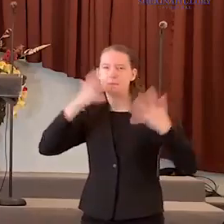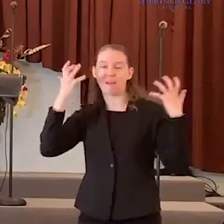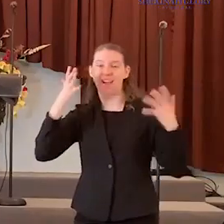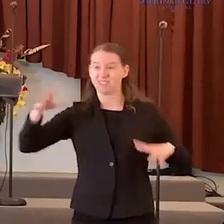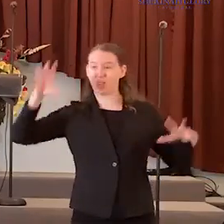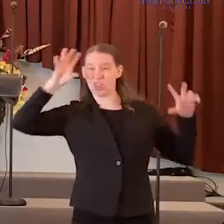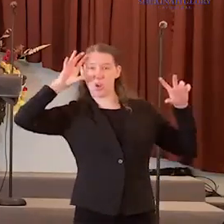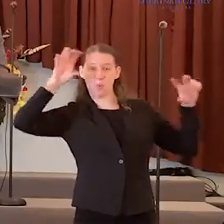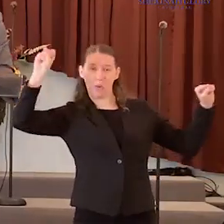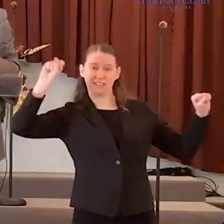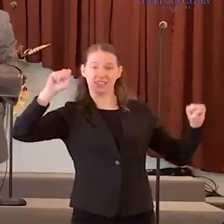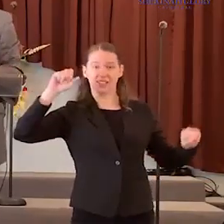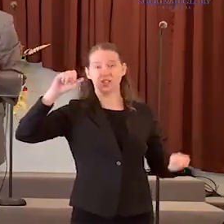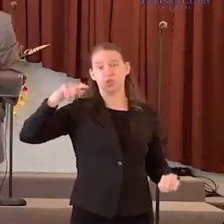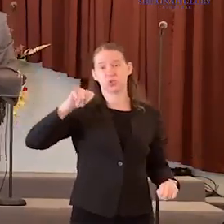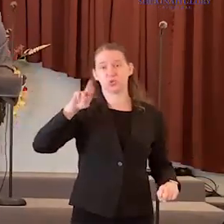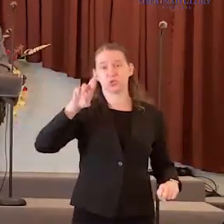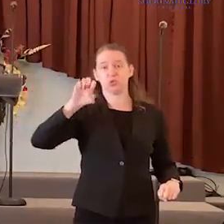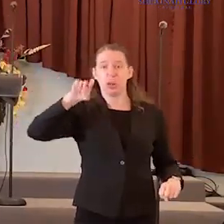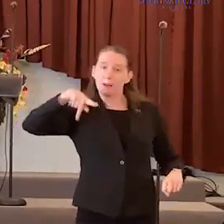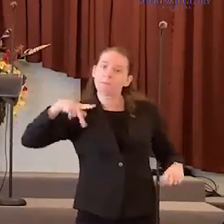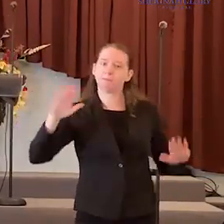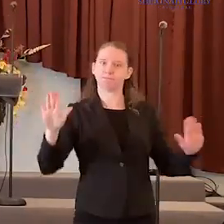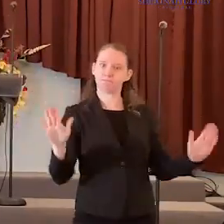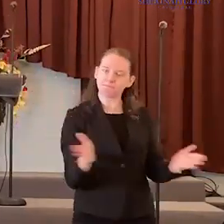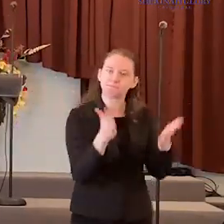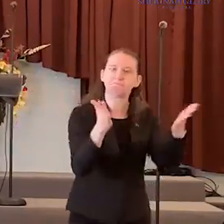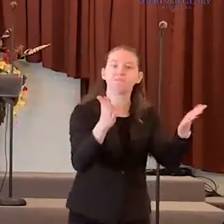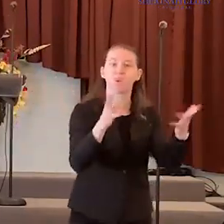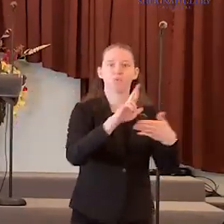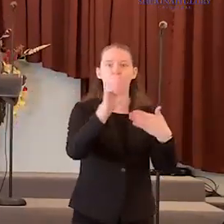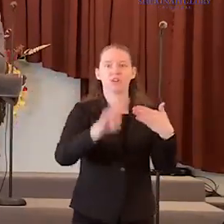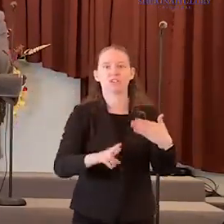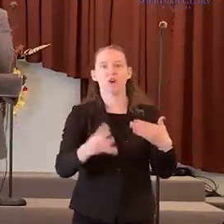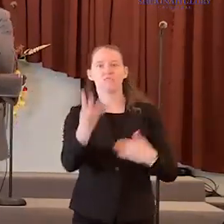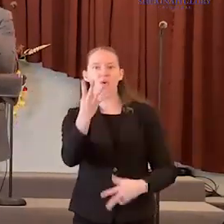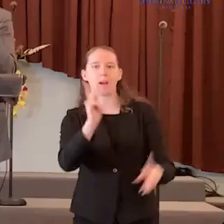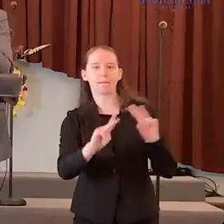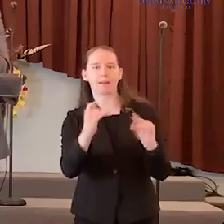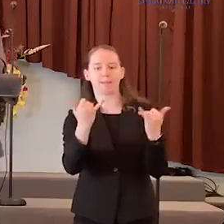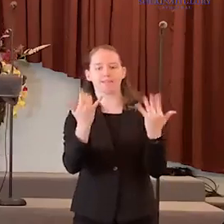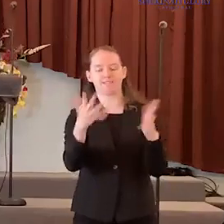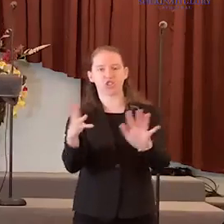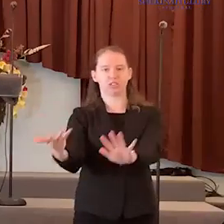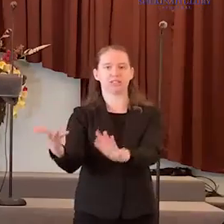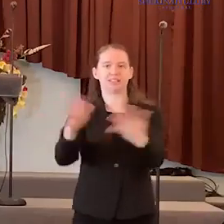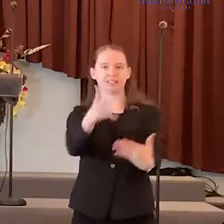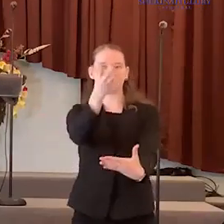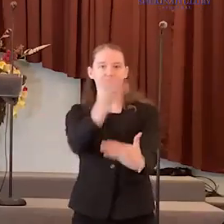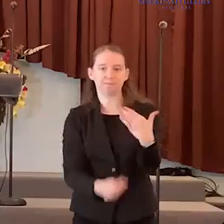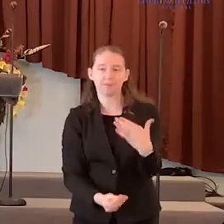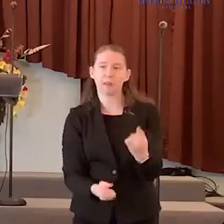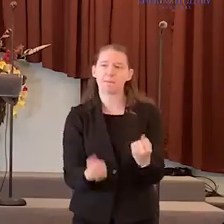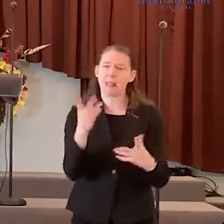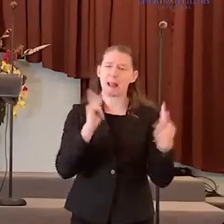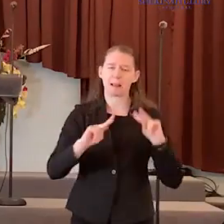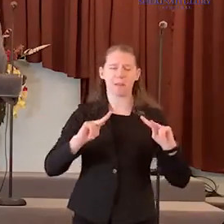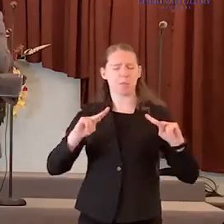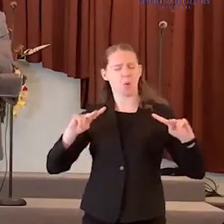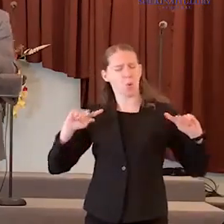incited these violent acts by extremists. And as a result, four people are now dead and many are